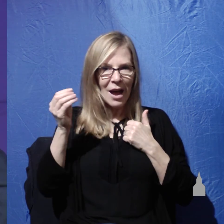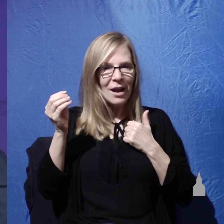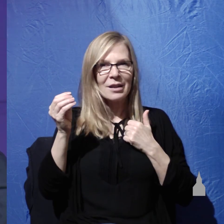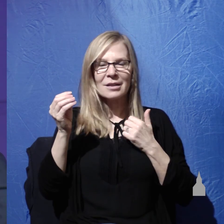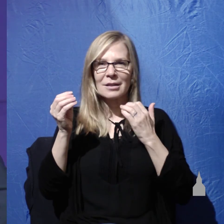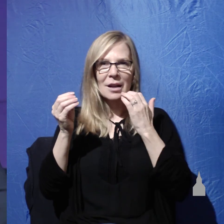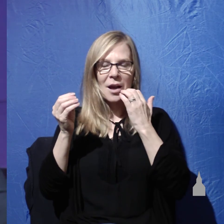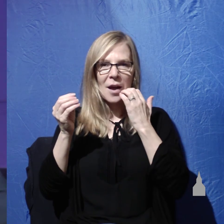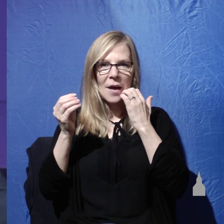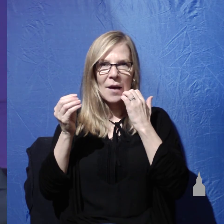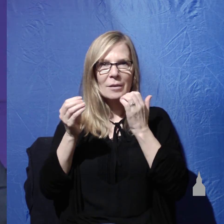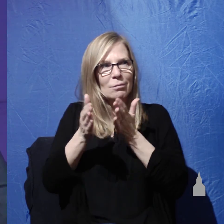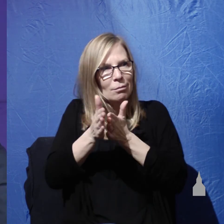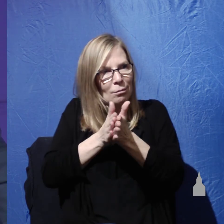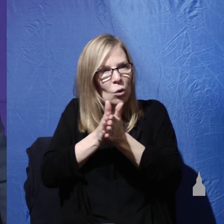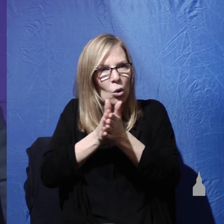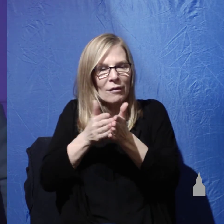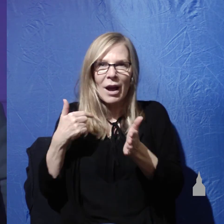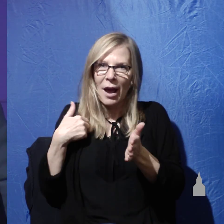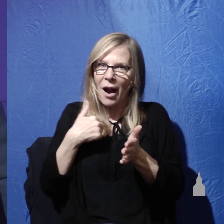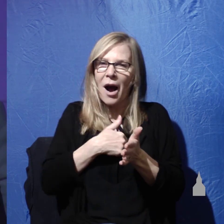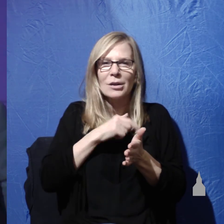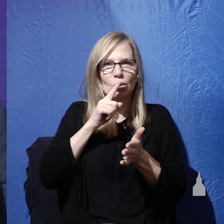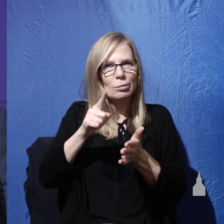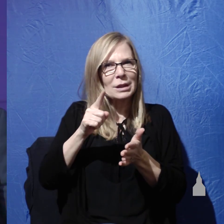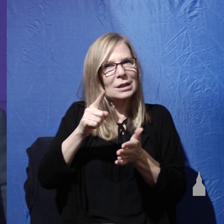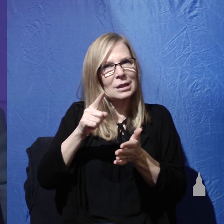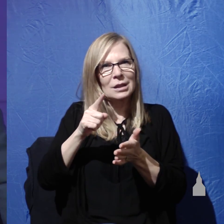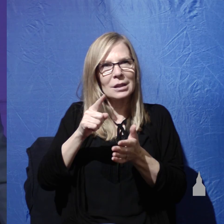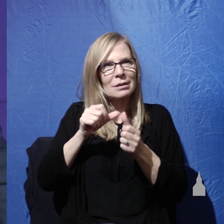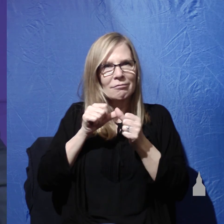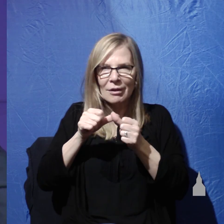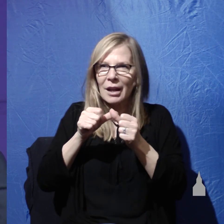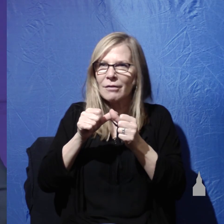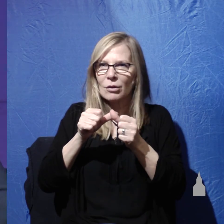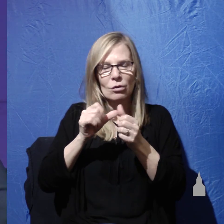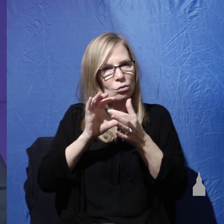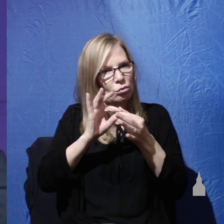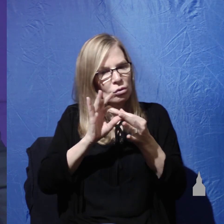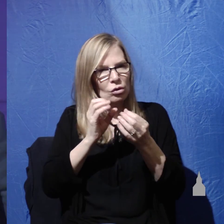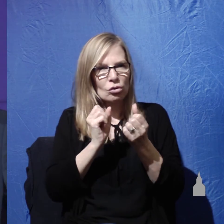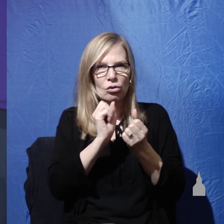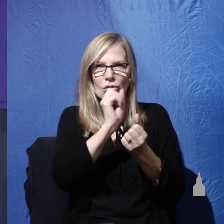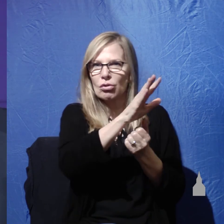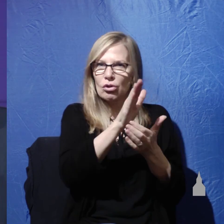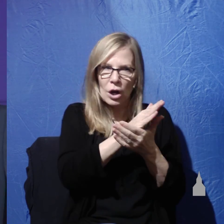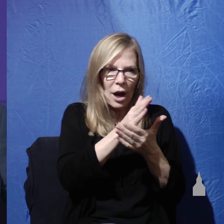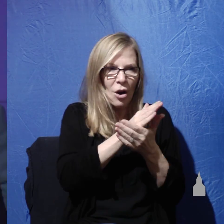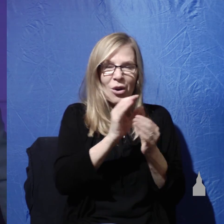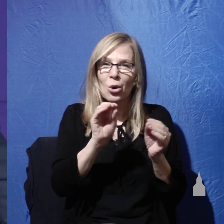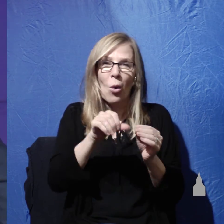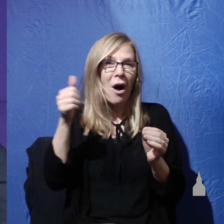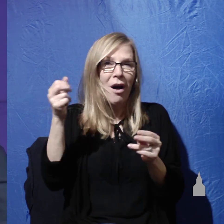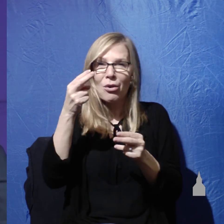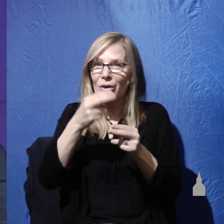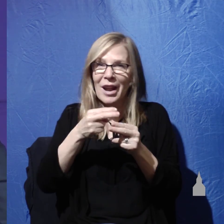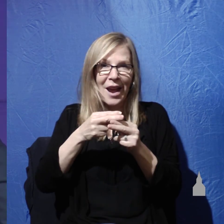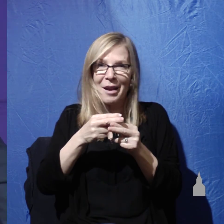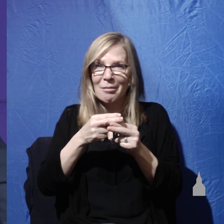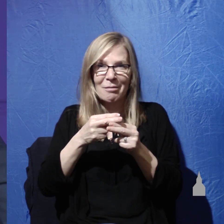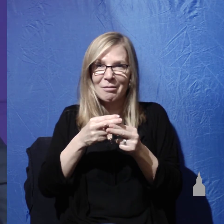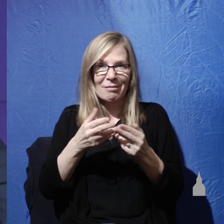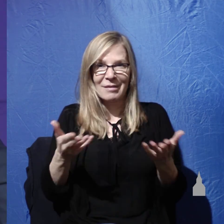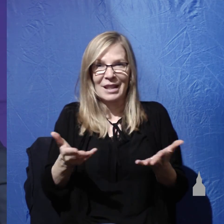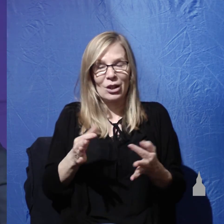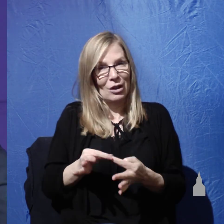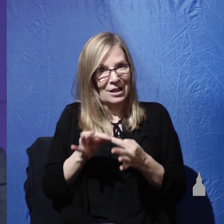certainly motivate us to be faithful in sharing you with others. We thank you, Lord, that there is no other name given amongst